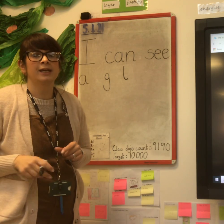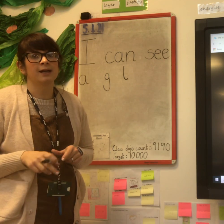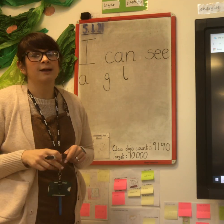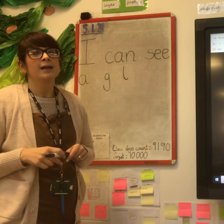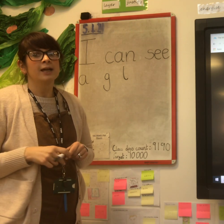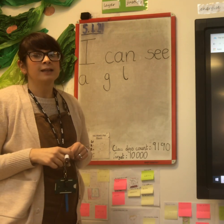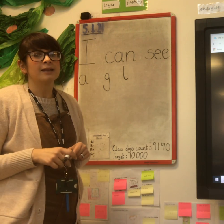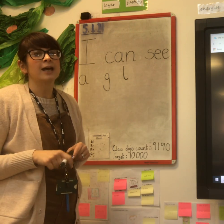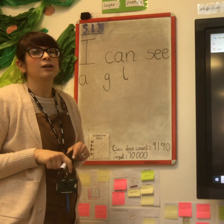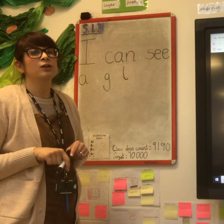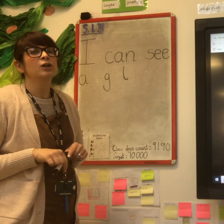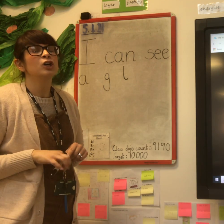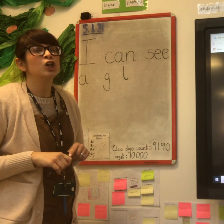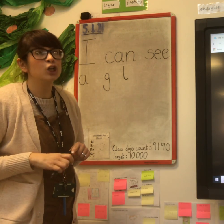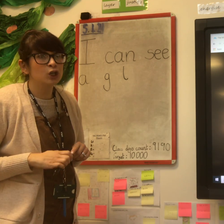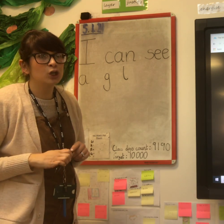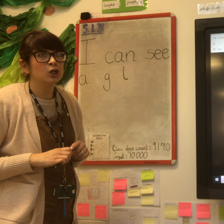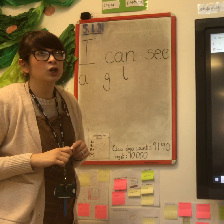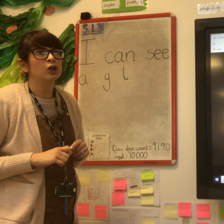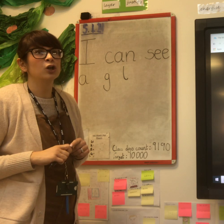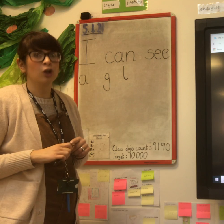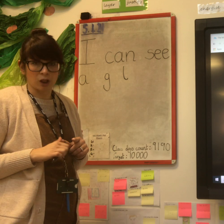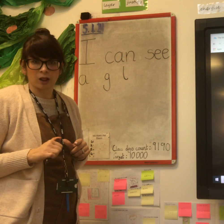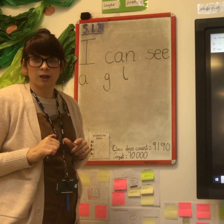hear in there. G-l.